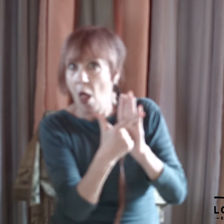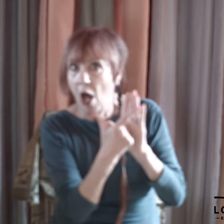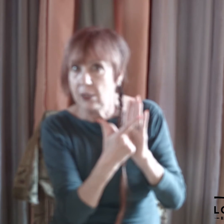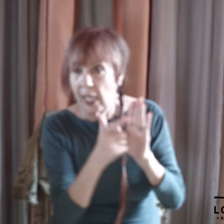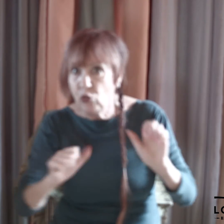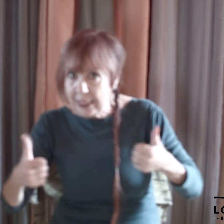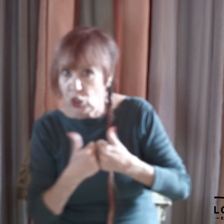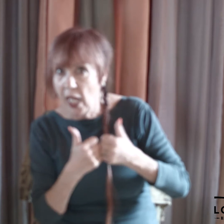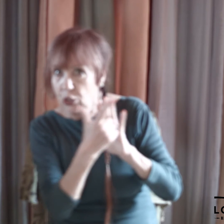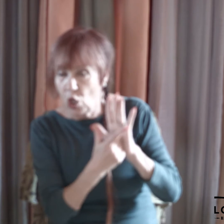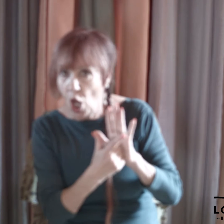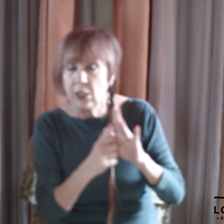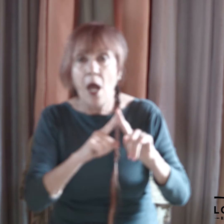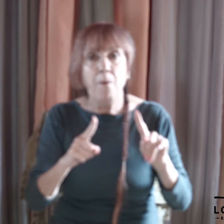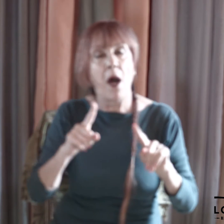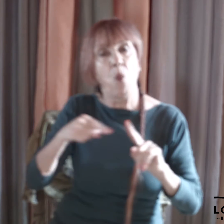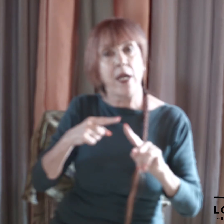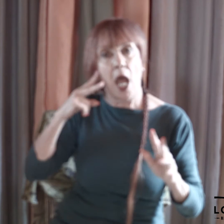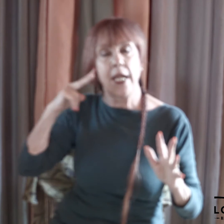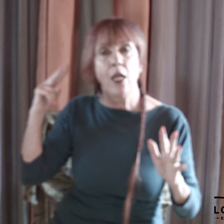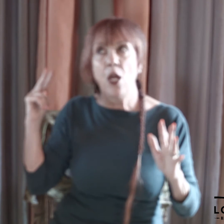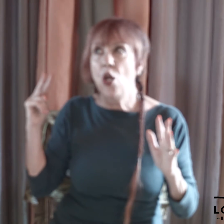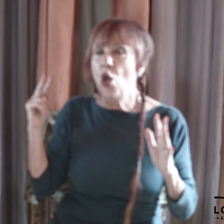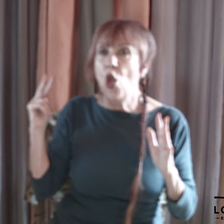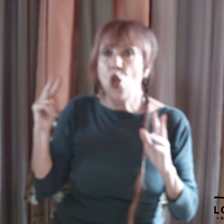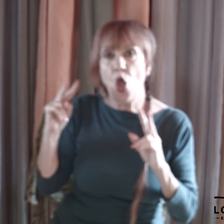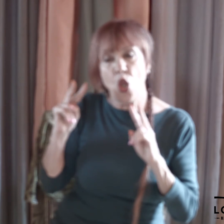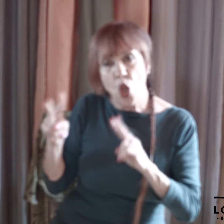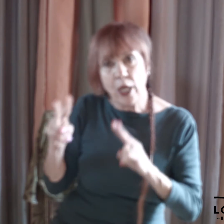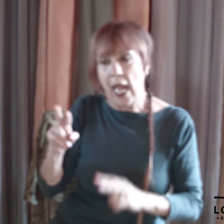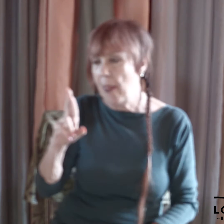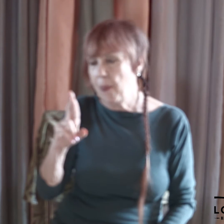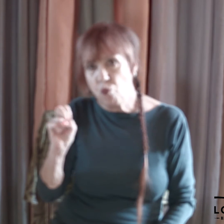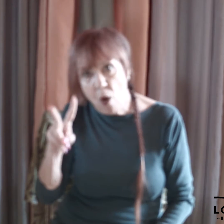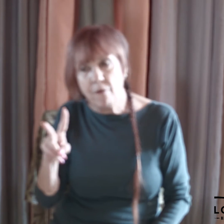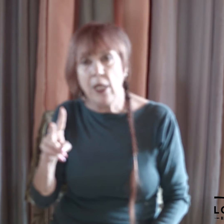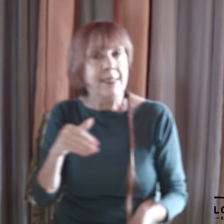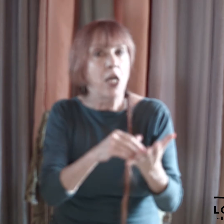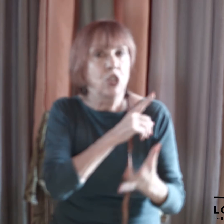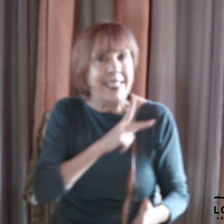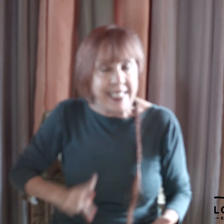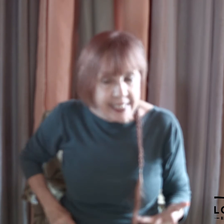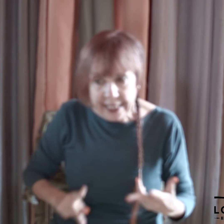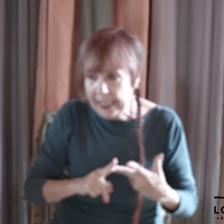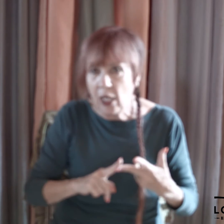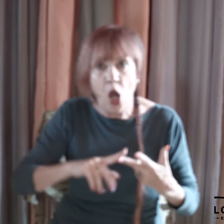be challenged. But when I look at what the Reverend Dr. King and all those who worked